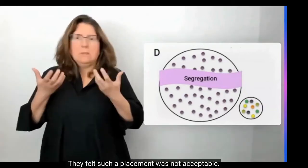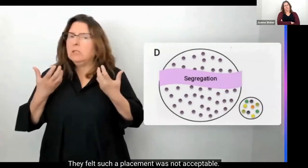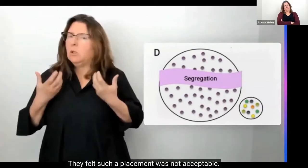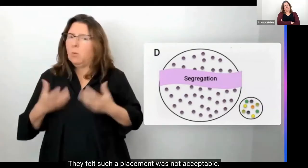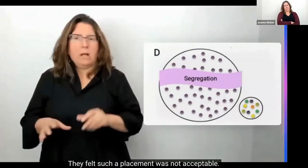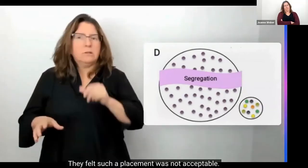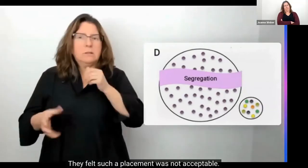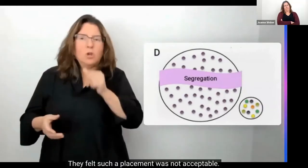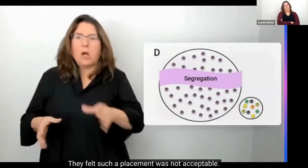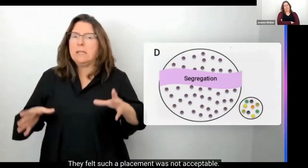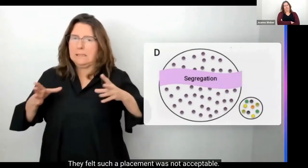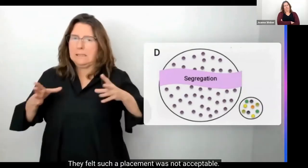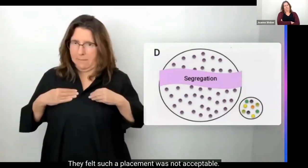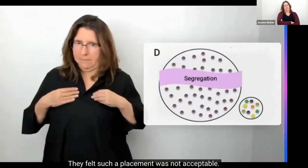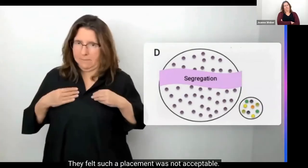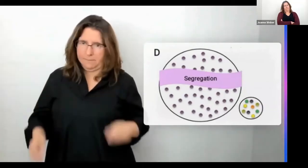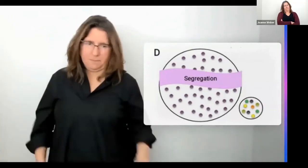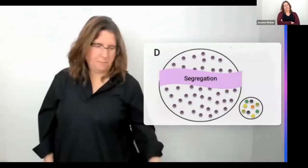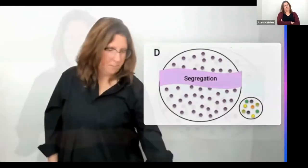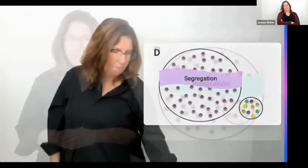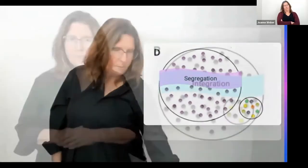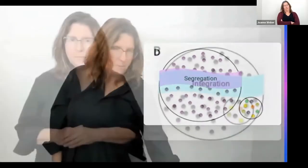They felt such a placement was not acceptable.